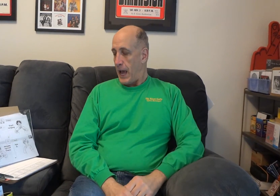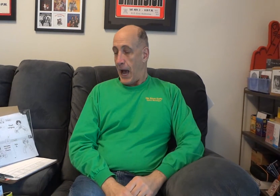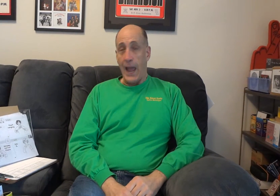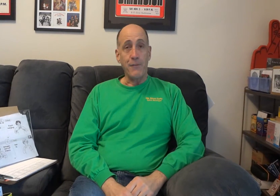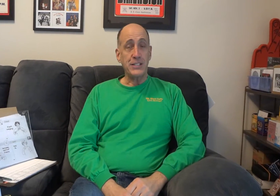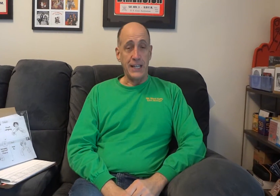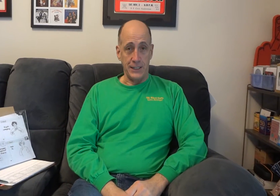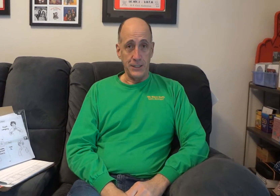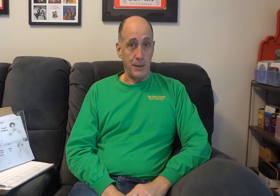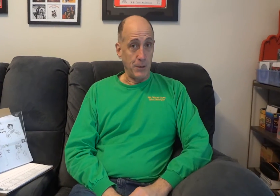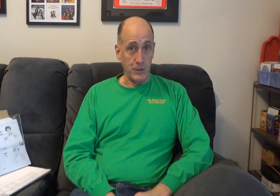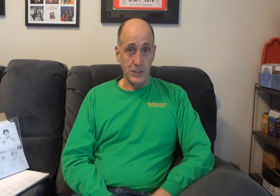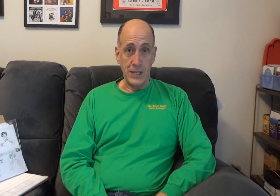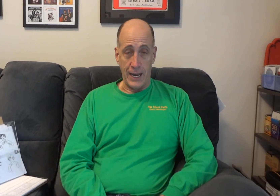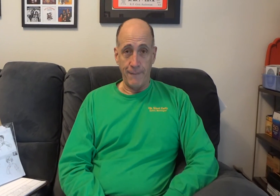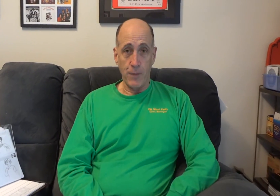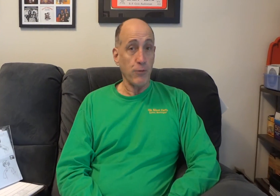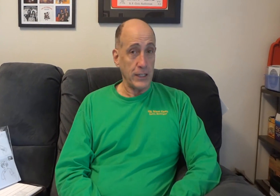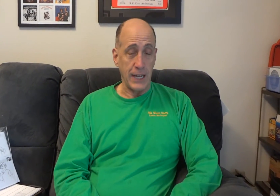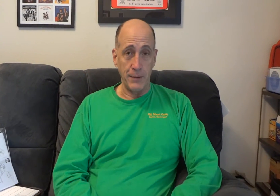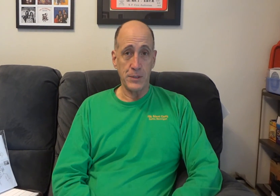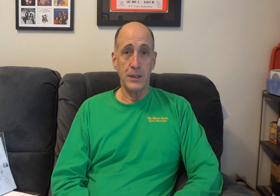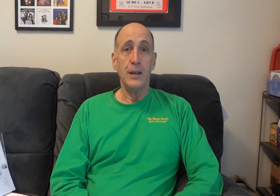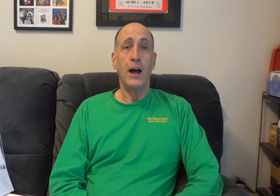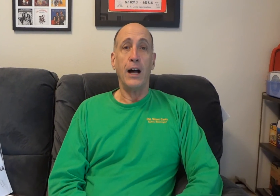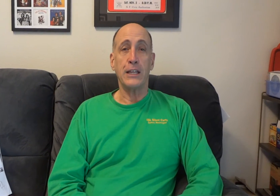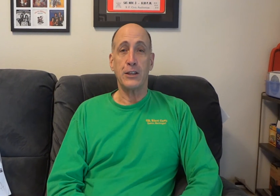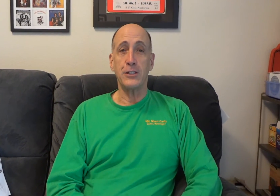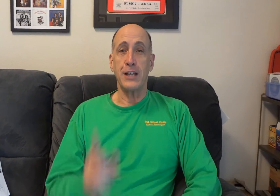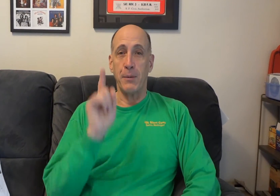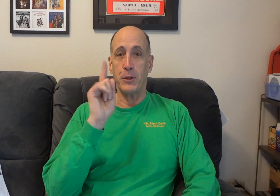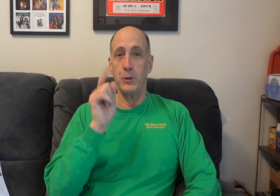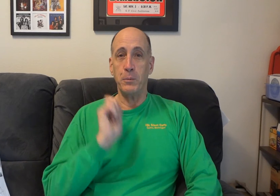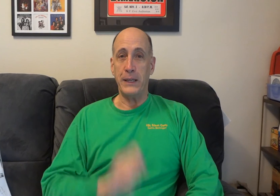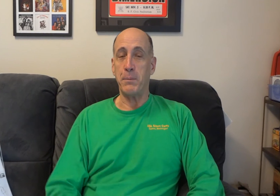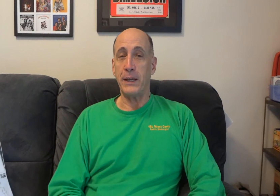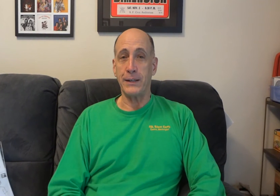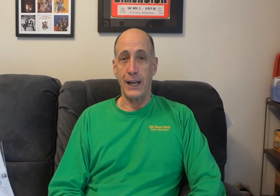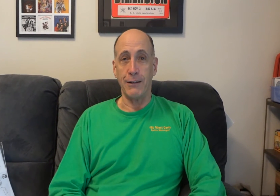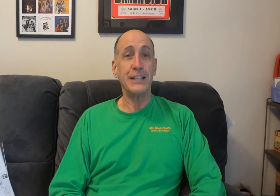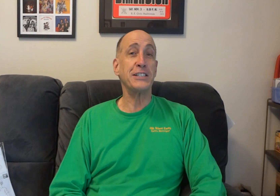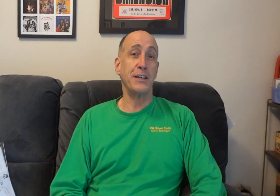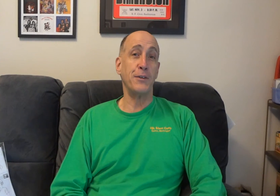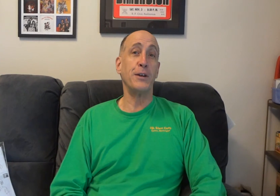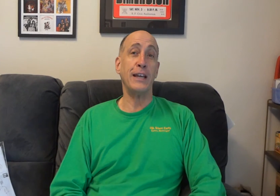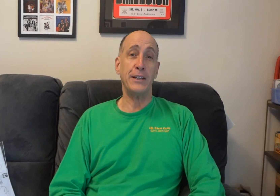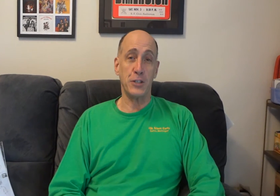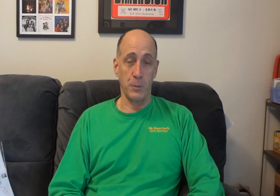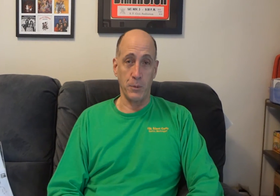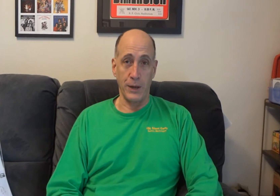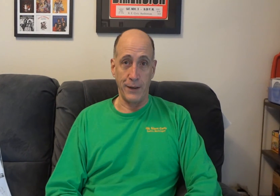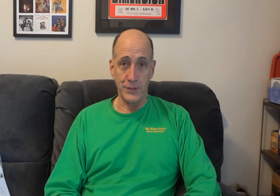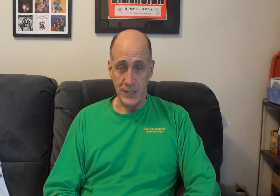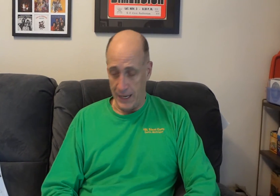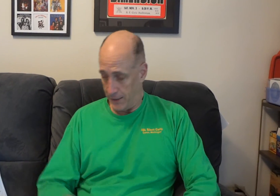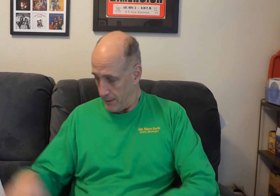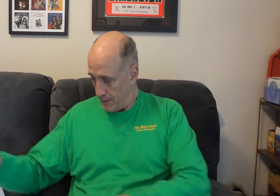I have a sentence I'm going to sign 3 times. On the 3rd time, you be the peanut gallery and see if you can interpret what I've signed.